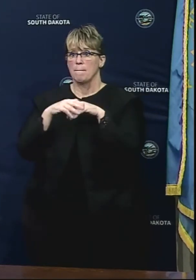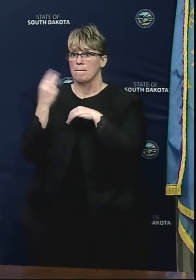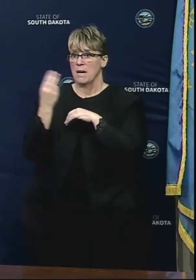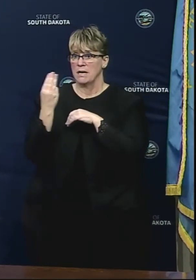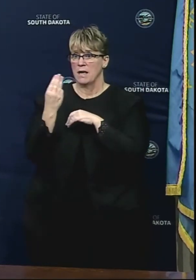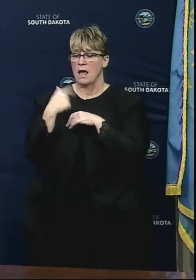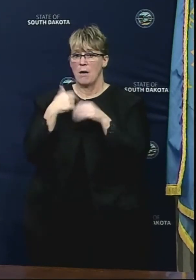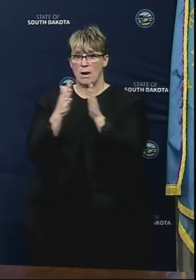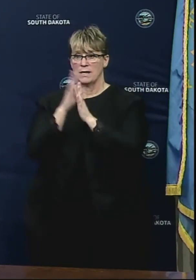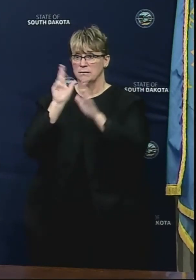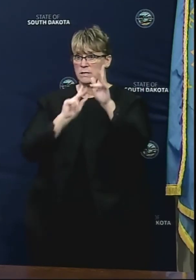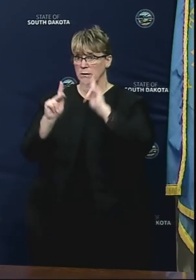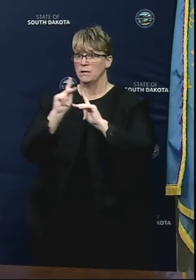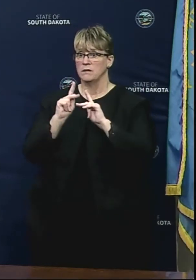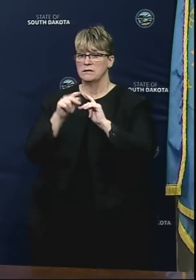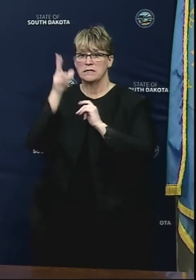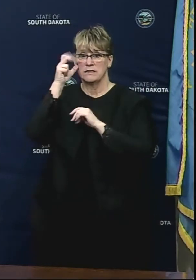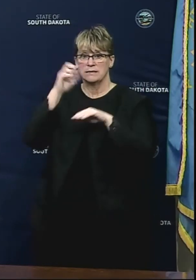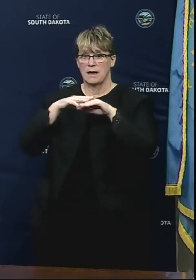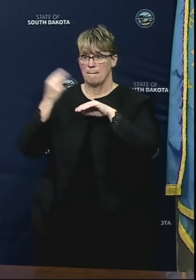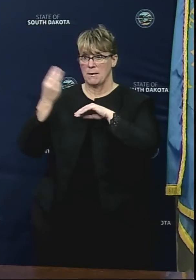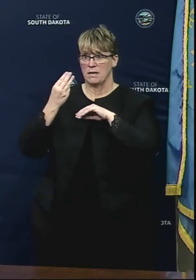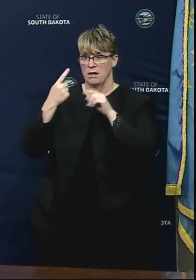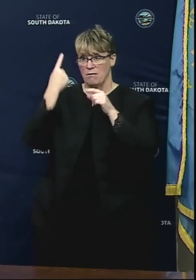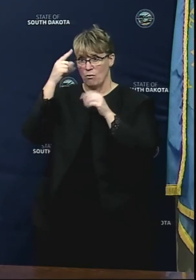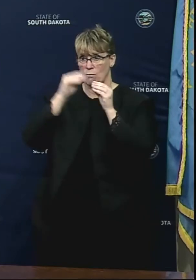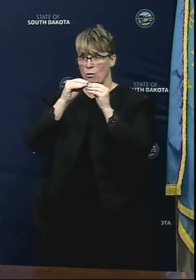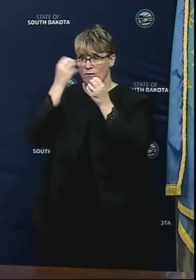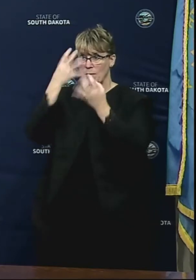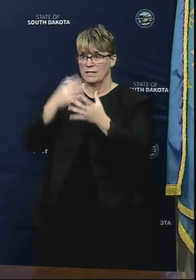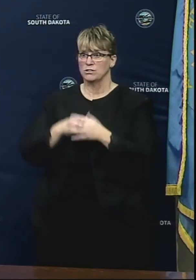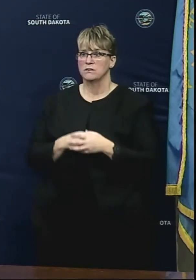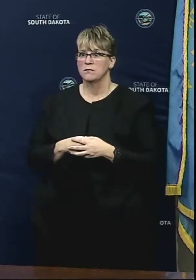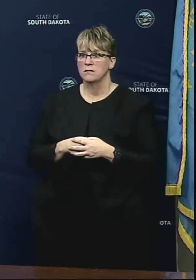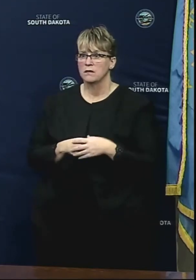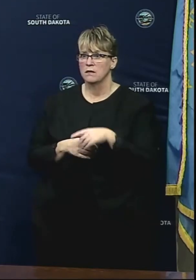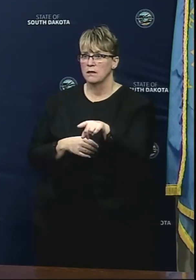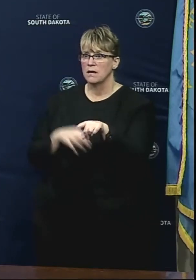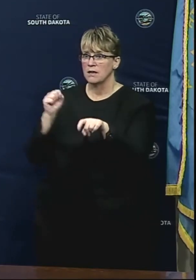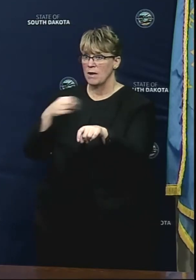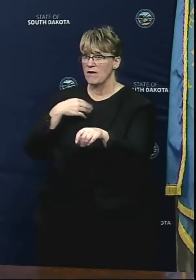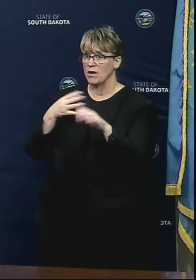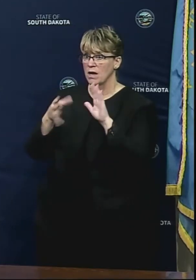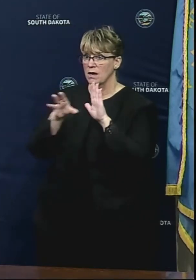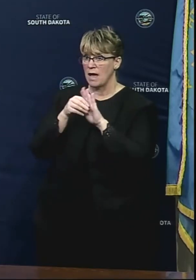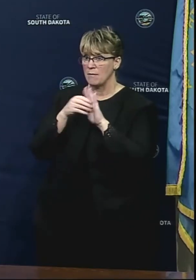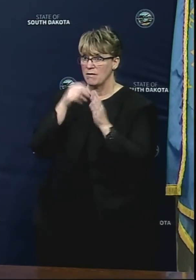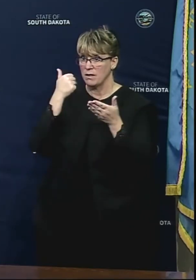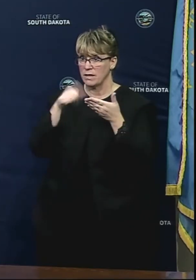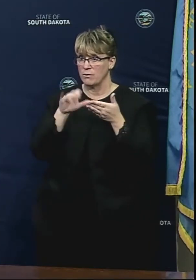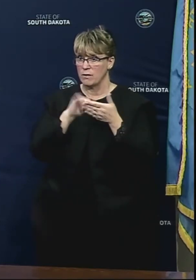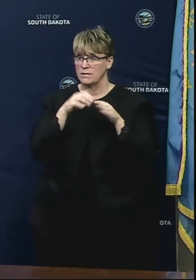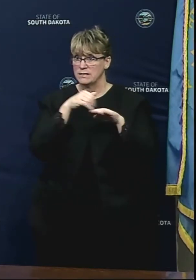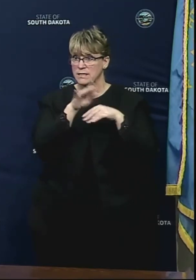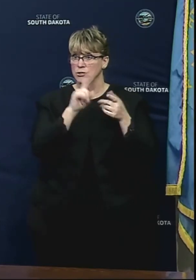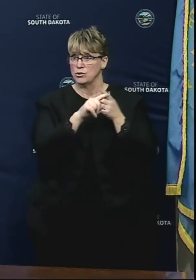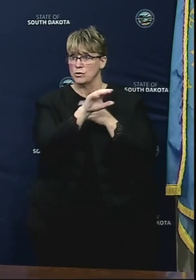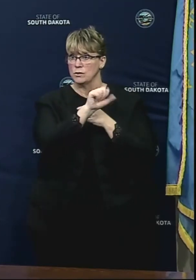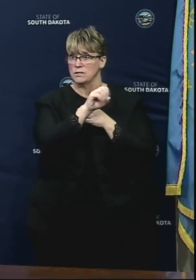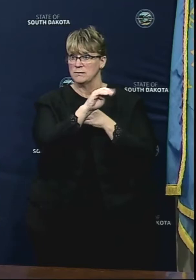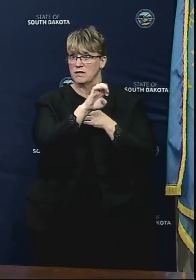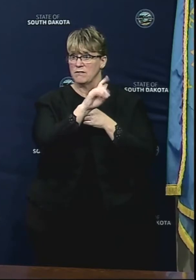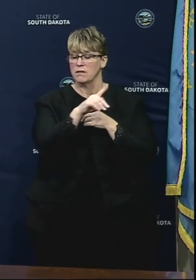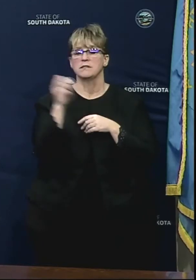everybody to tune in to our press conference on Monday. Yes. Of the letter we sent to Smithfield?